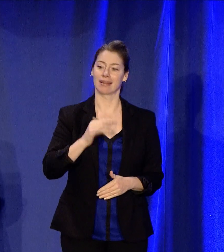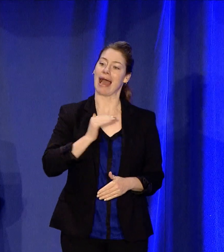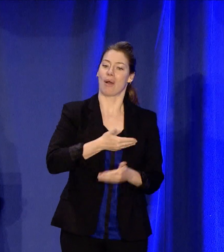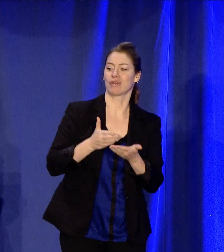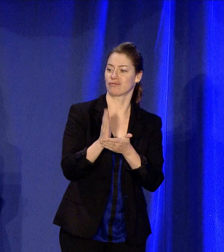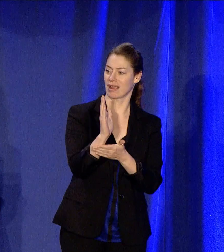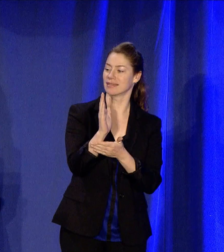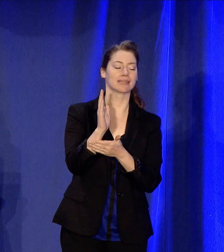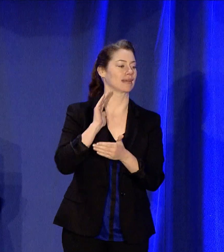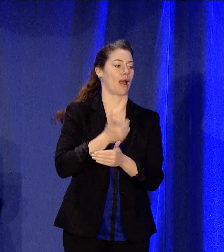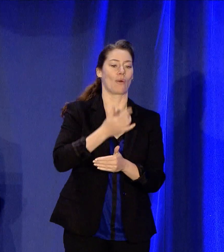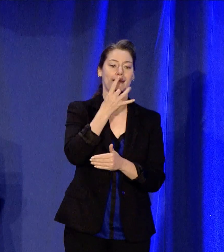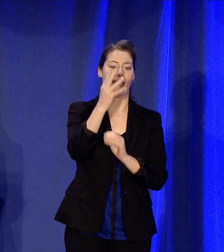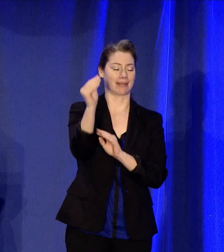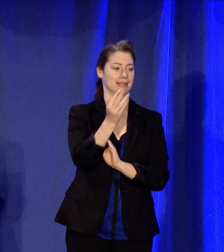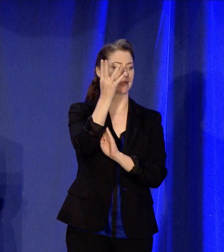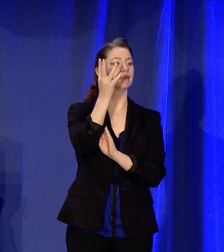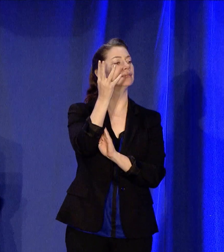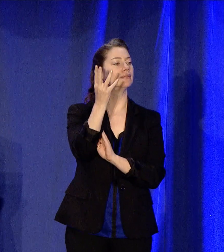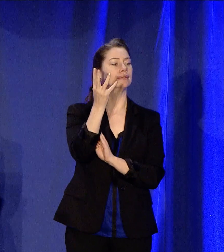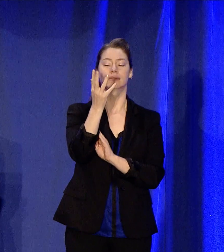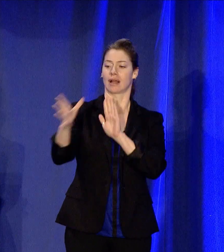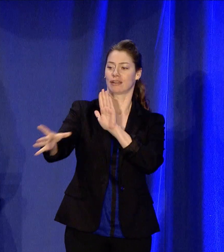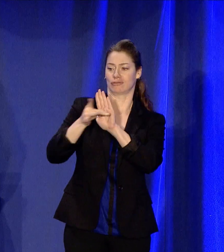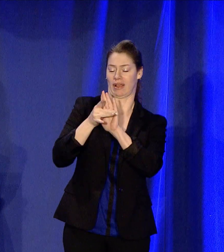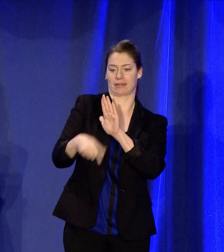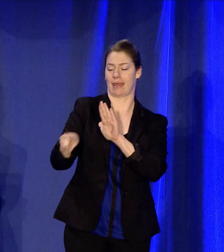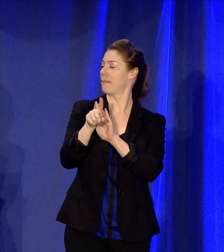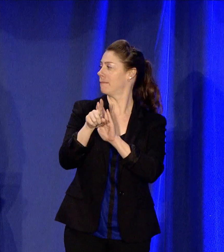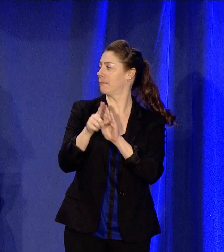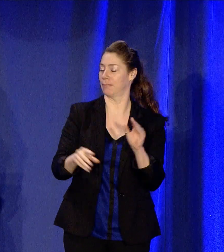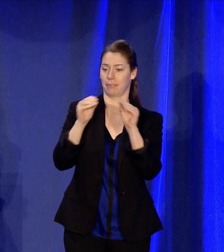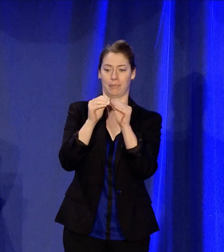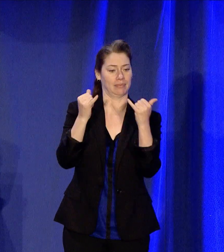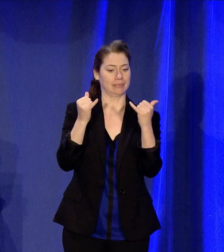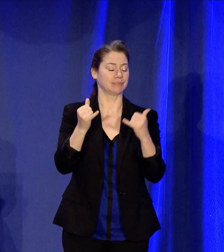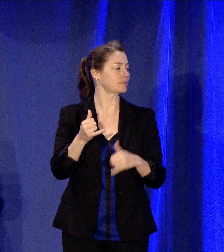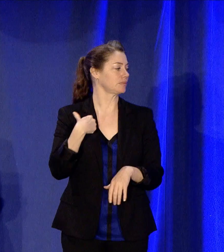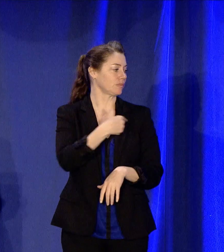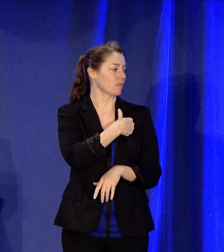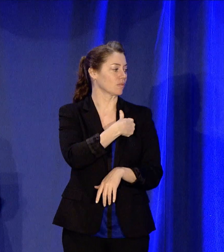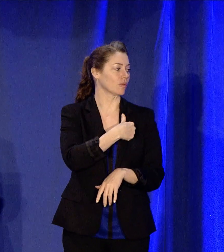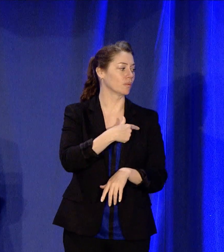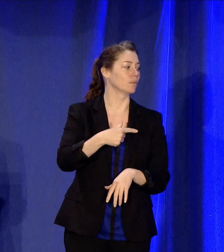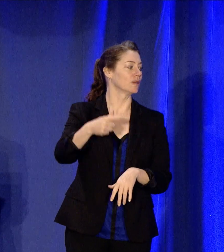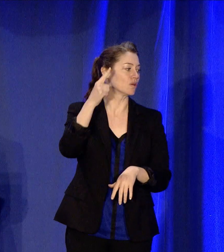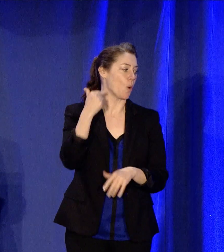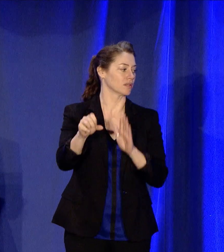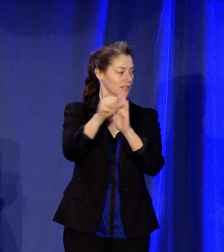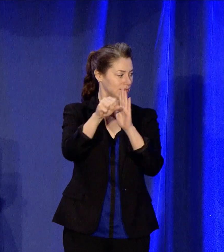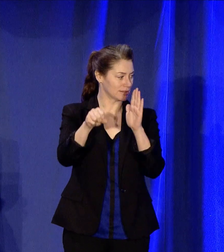light burns brighter than ever, illuminating a state made golden not by its wealth, but by the brilliance of